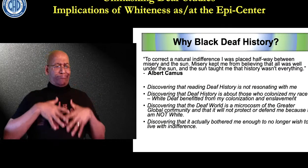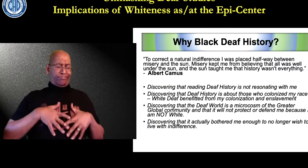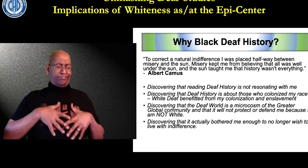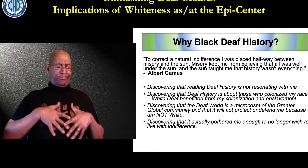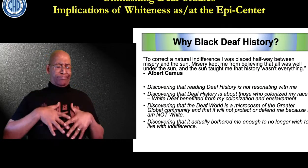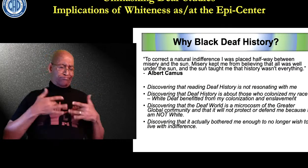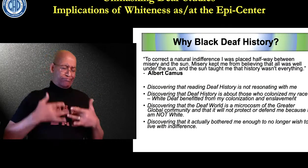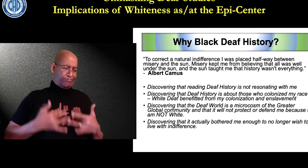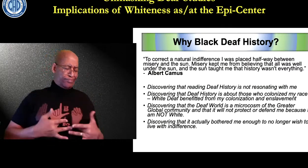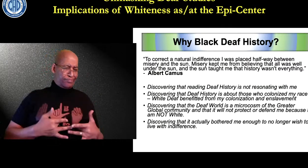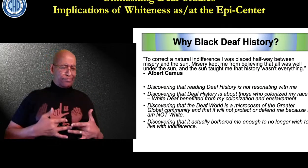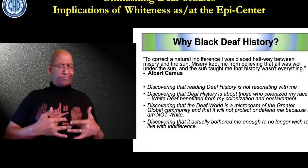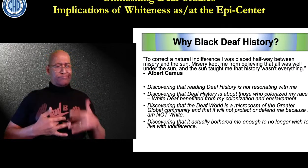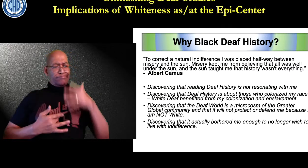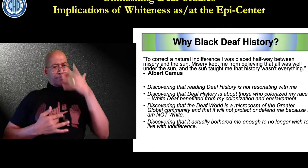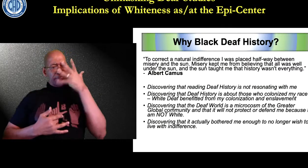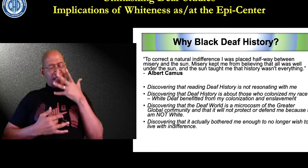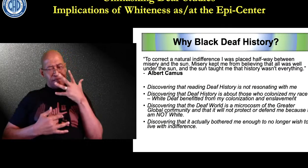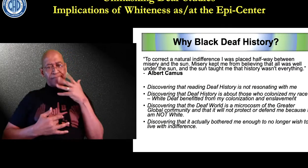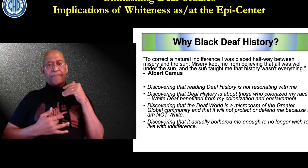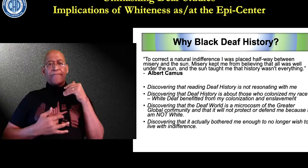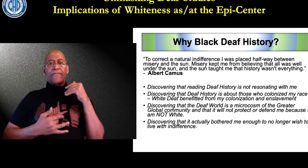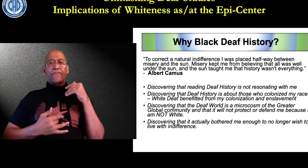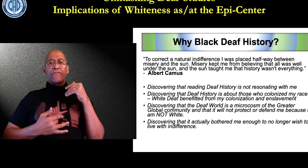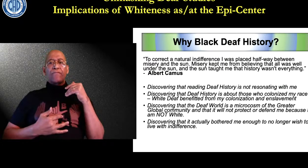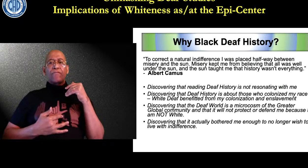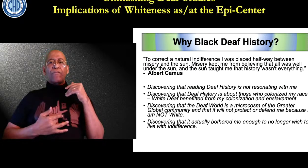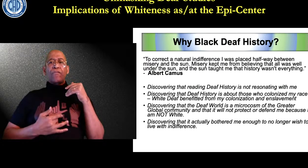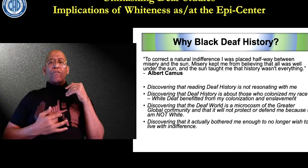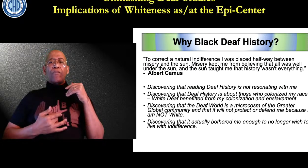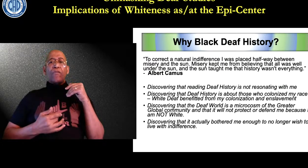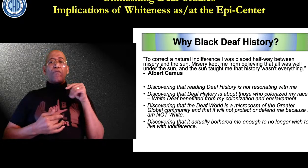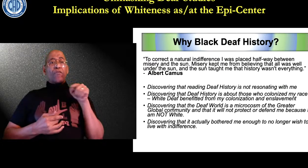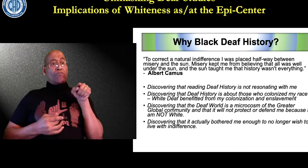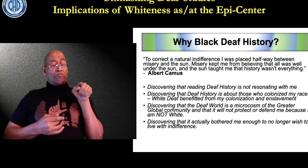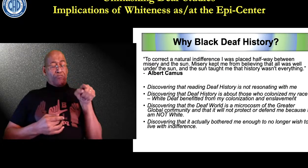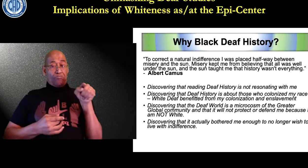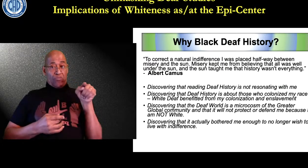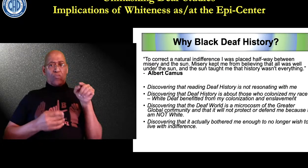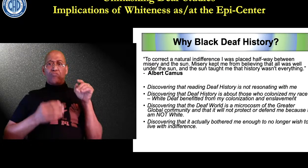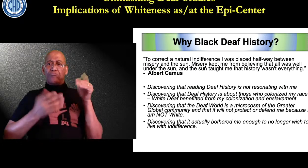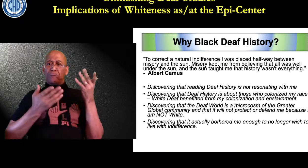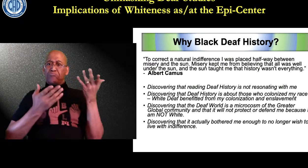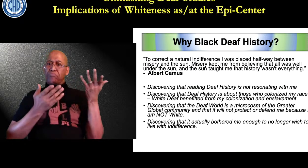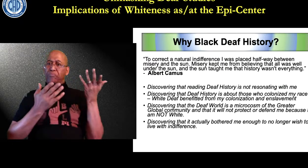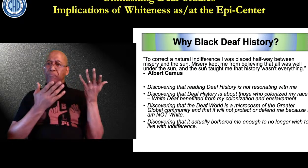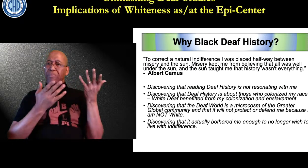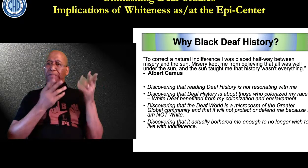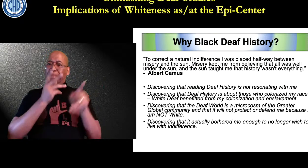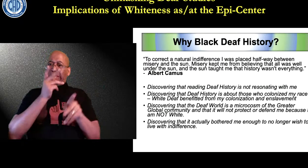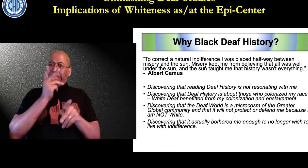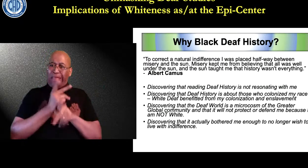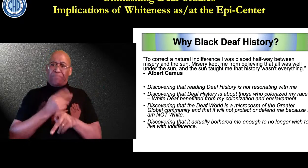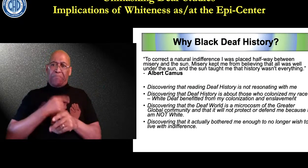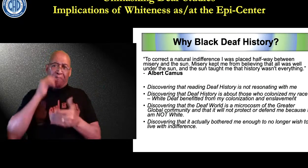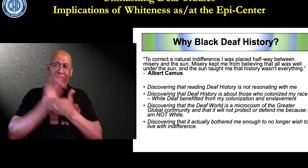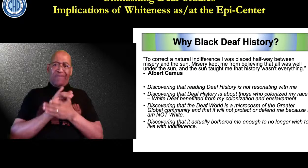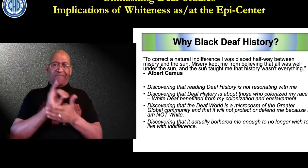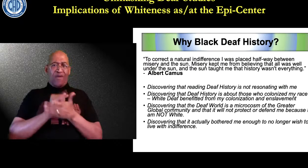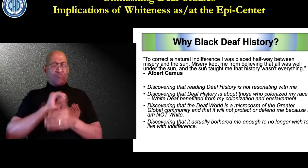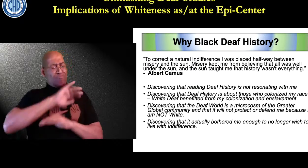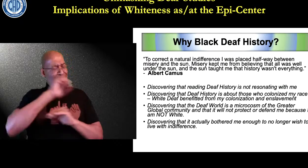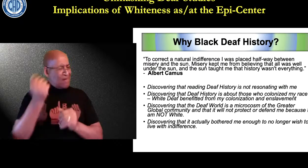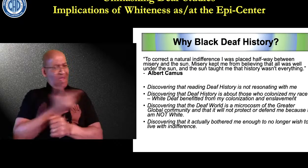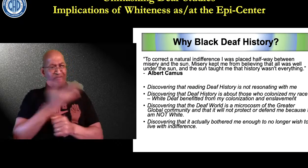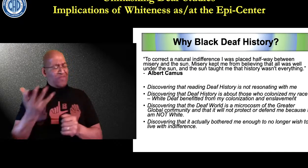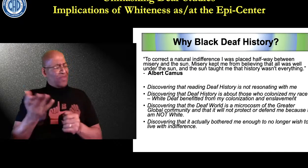that's placed between misery and the sun, misery kept me from believing all that as